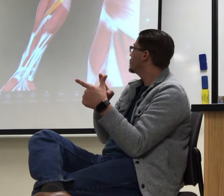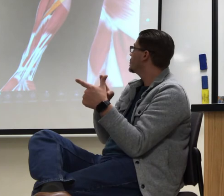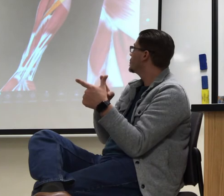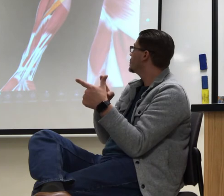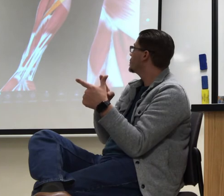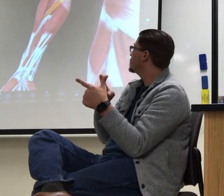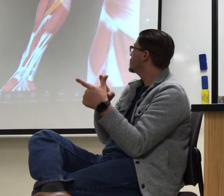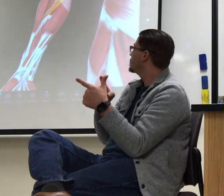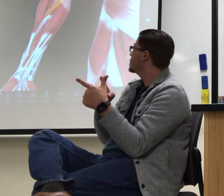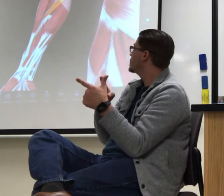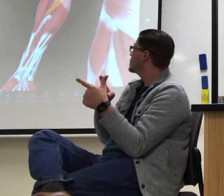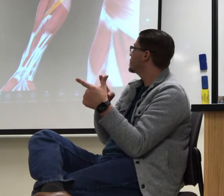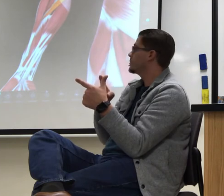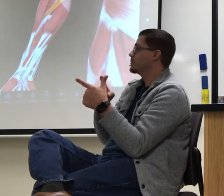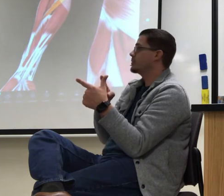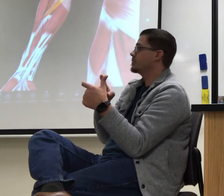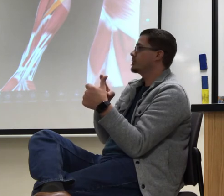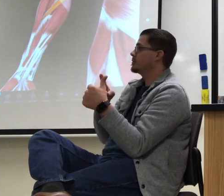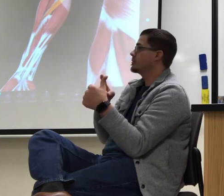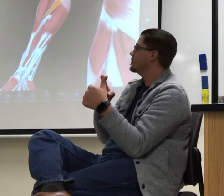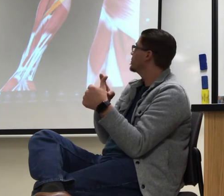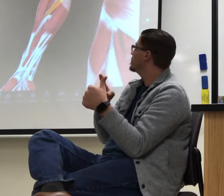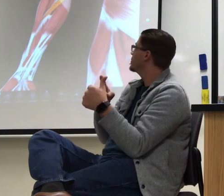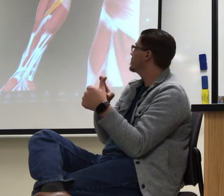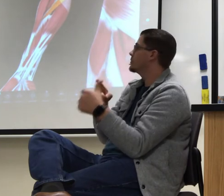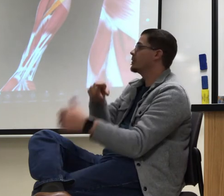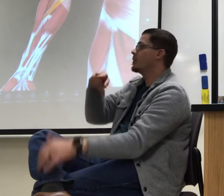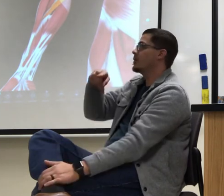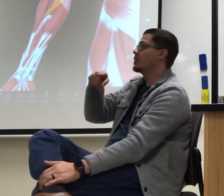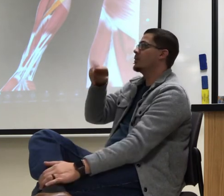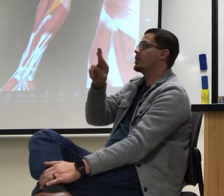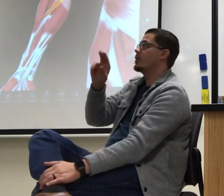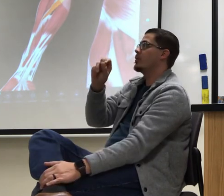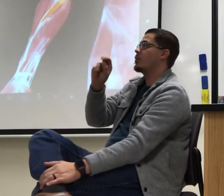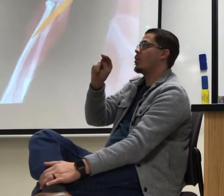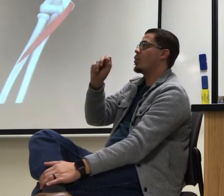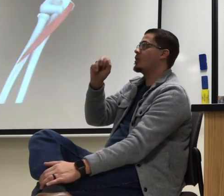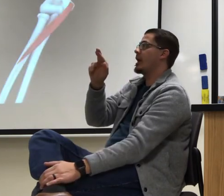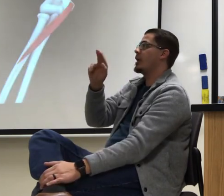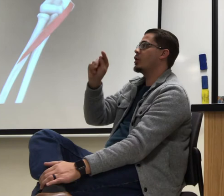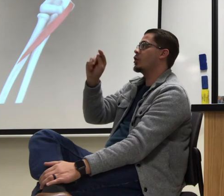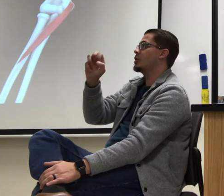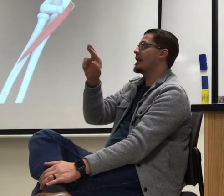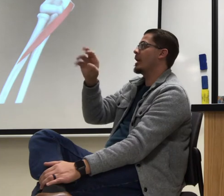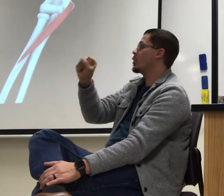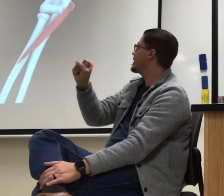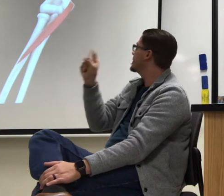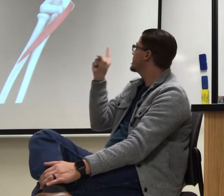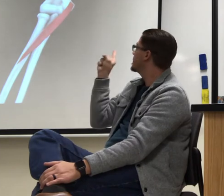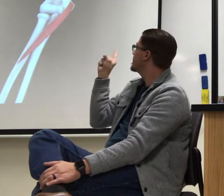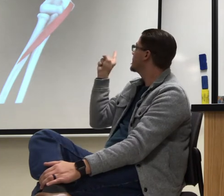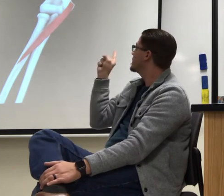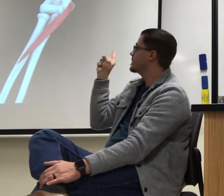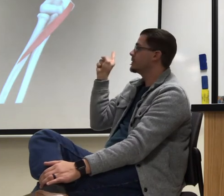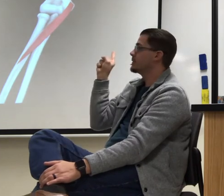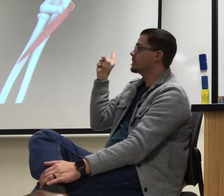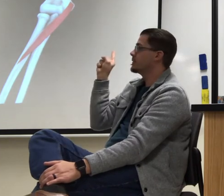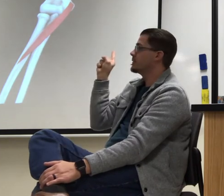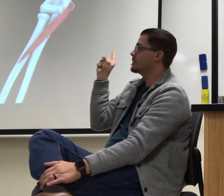of the four, okay, I went like that. That first muscle is the pronator teres. I'm gonna isolate it. The That's kind of how we drew